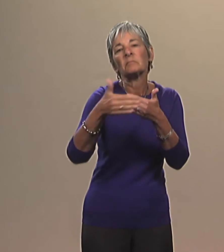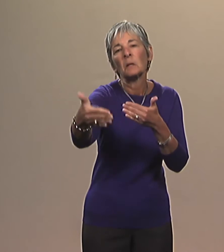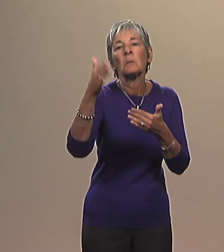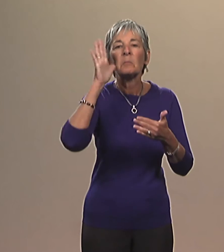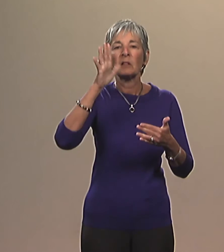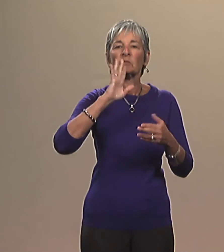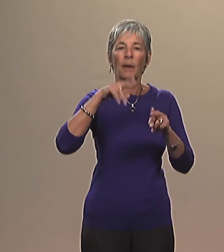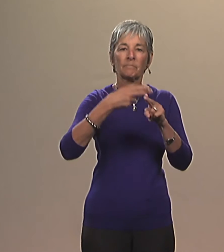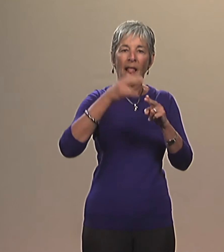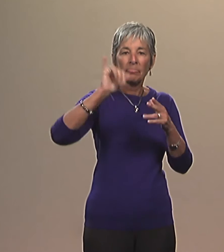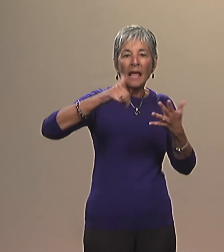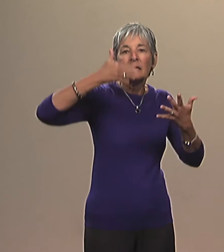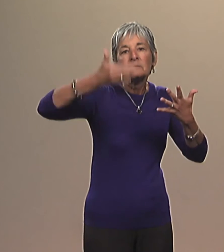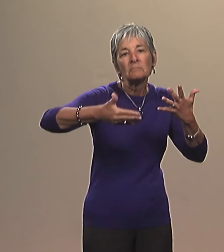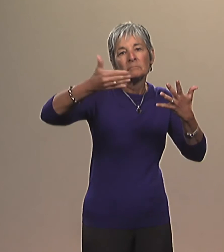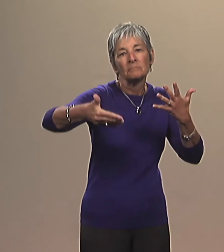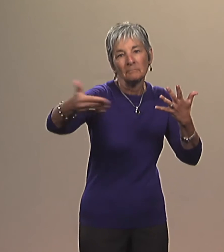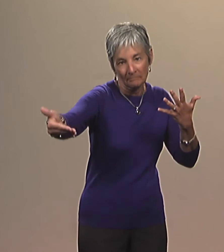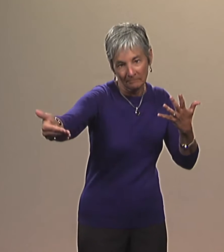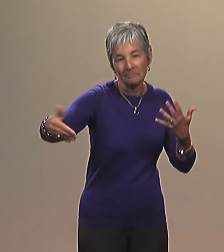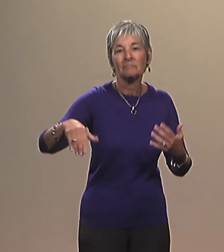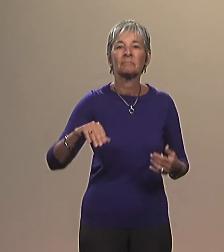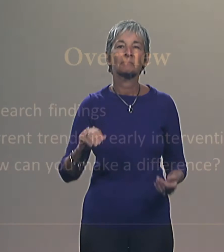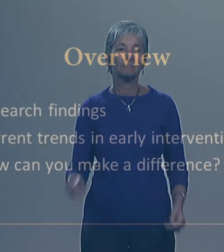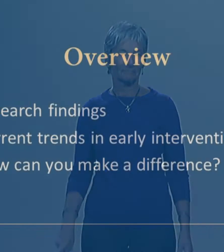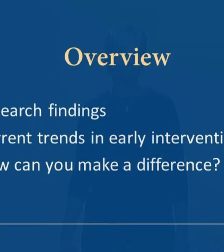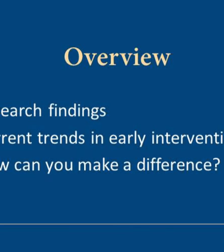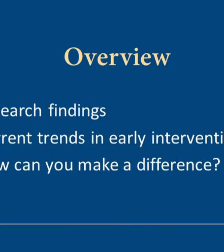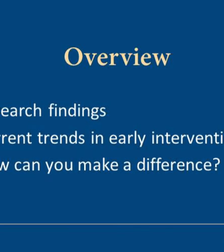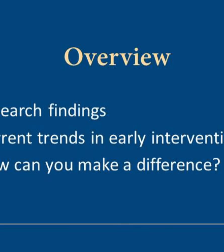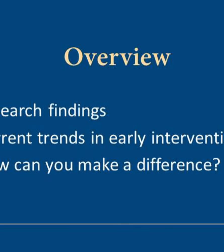that organization periodically throughout this presentation.